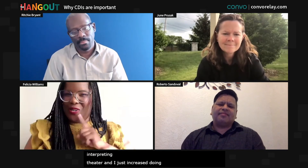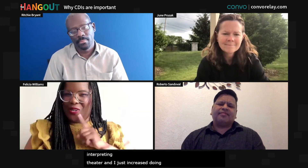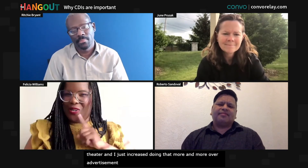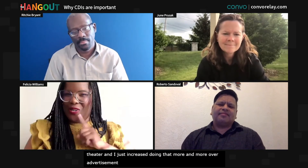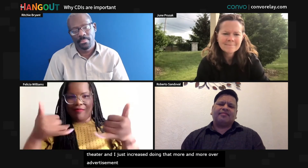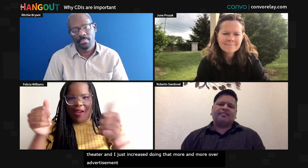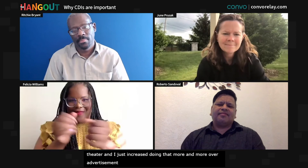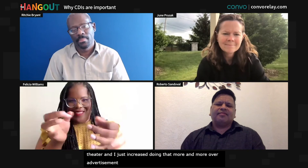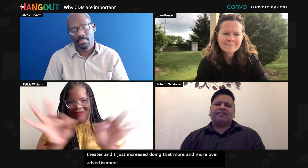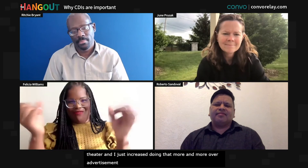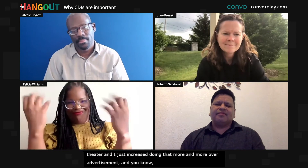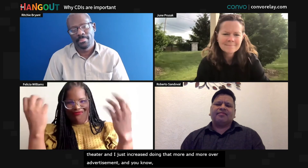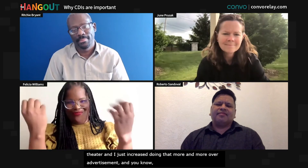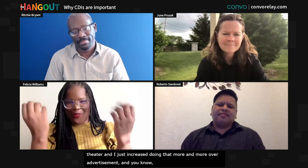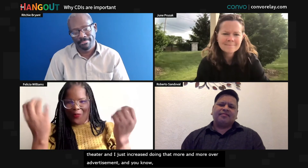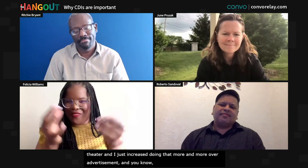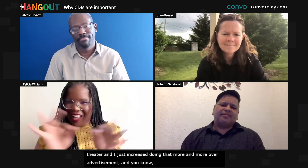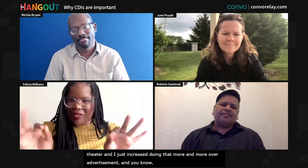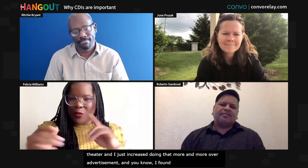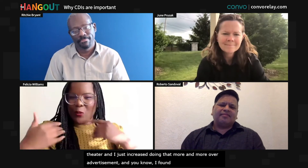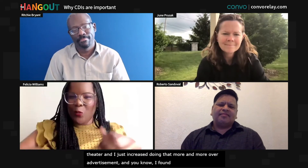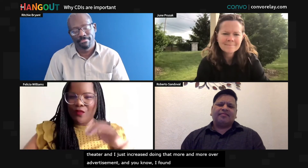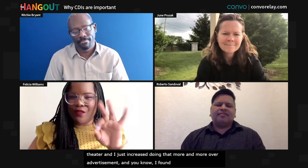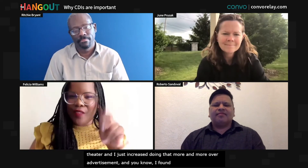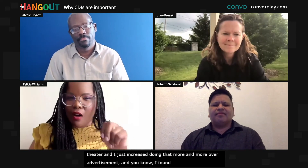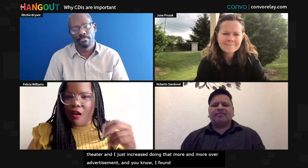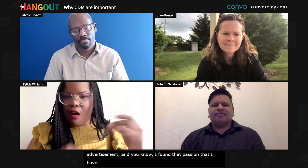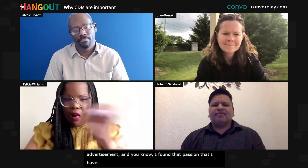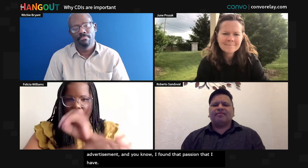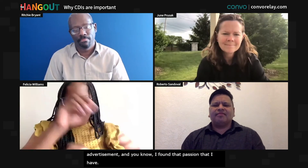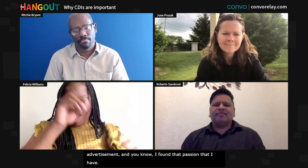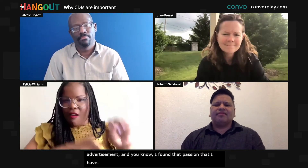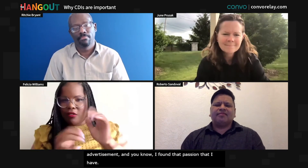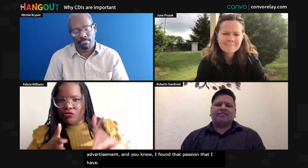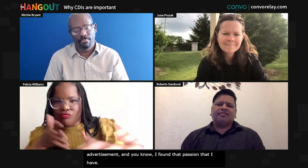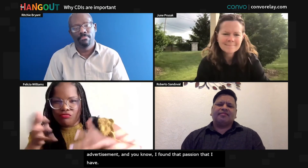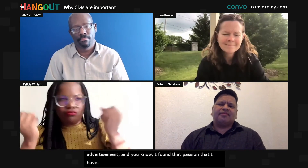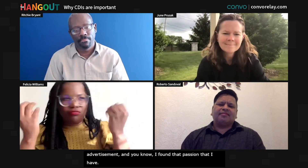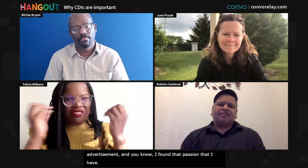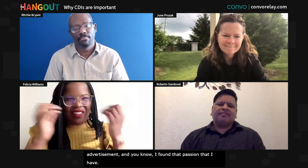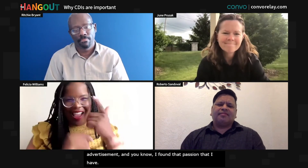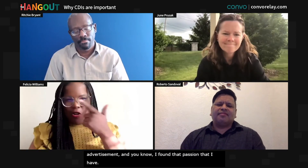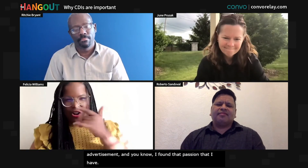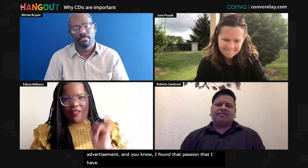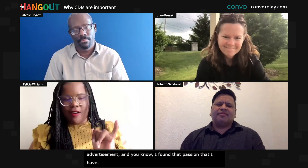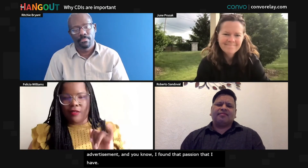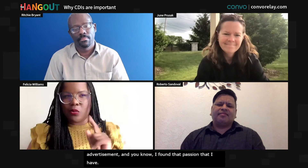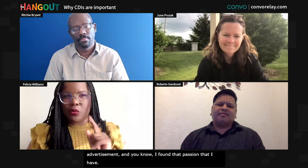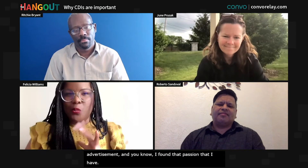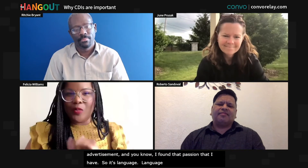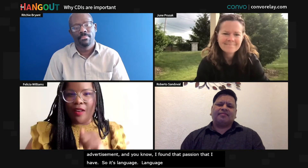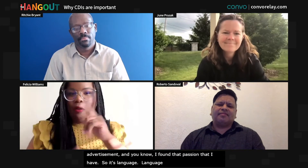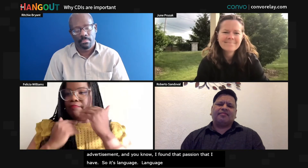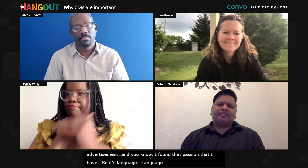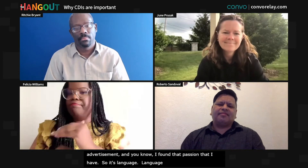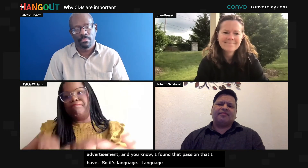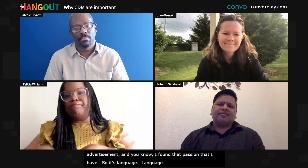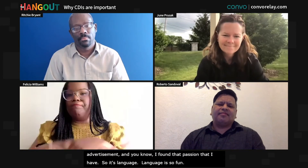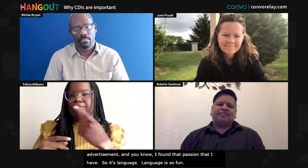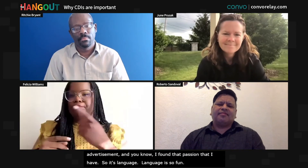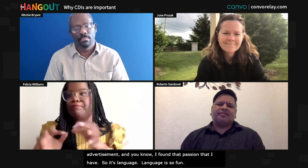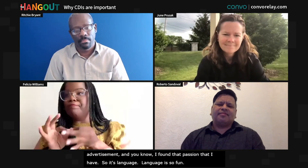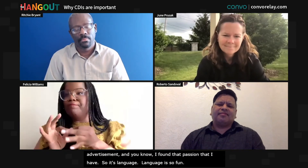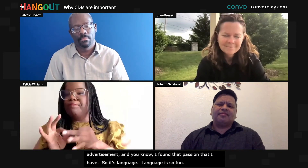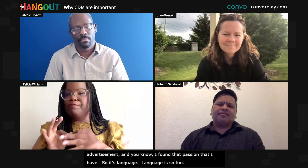I found that passion that I have. So through language, language is so fun. You can be so creative with how